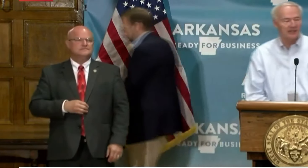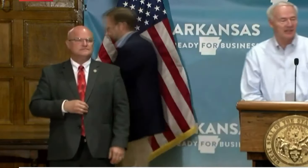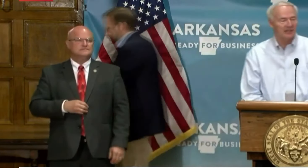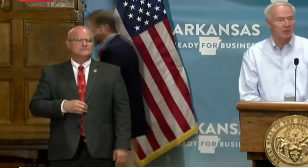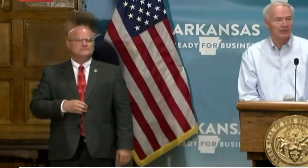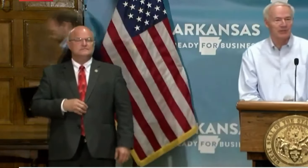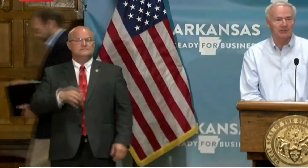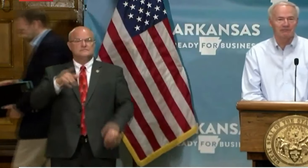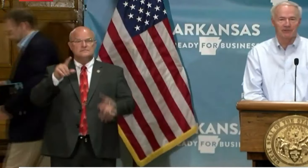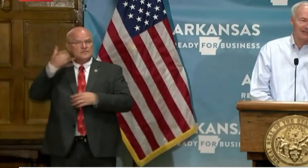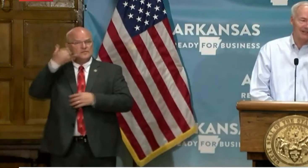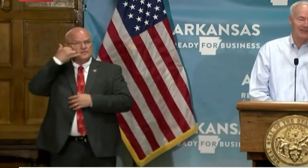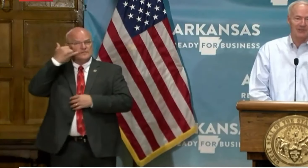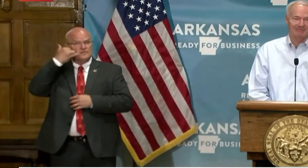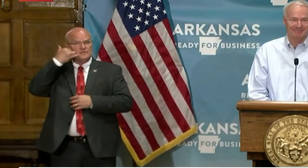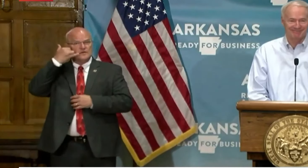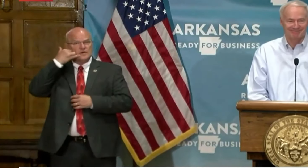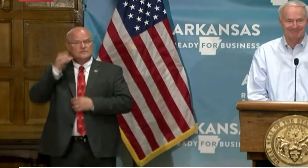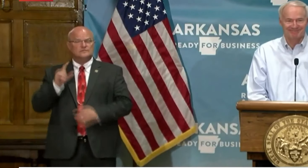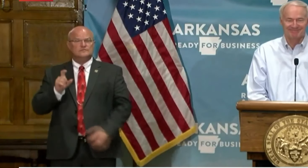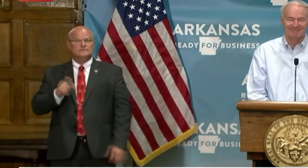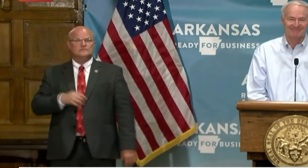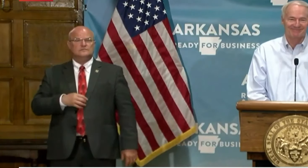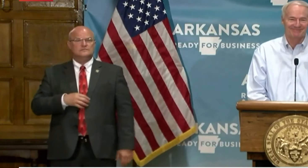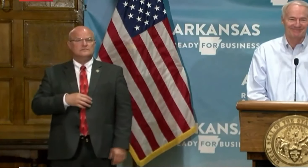Is there any question from Yes,